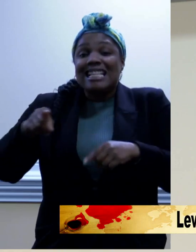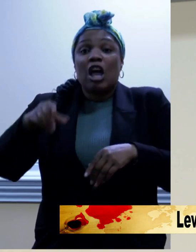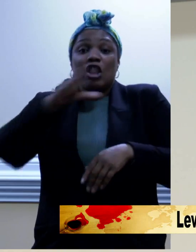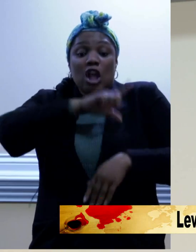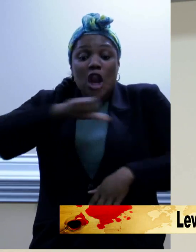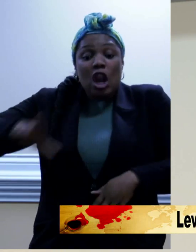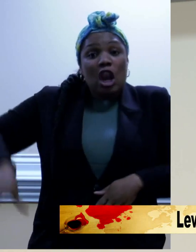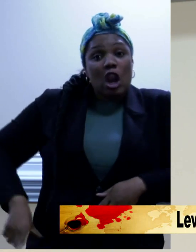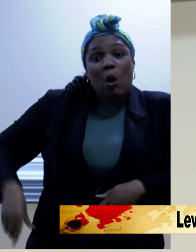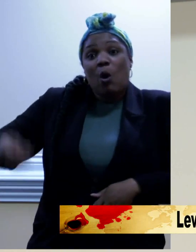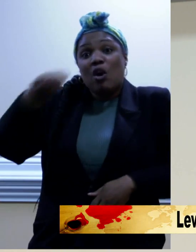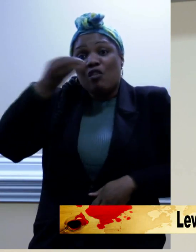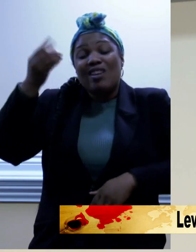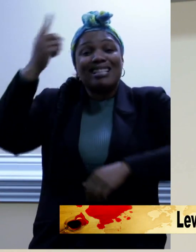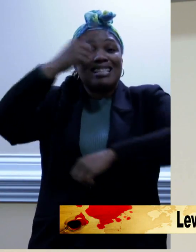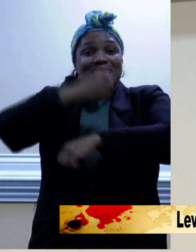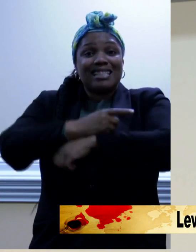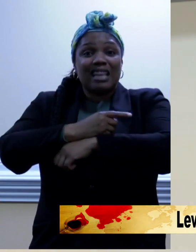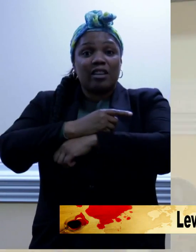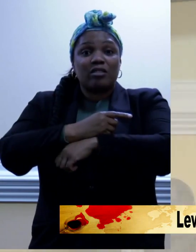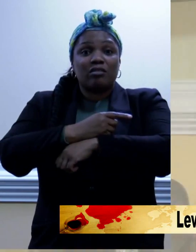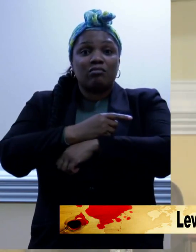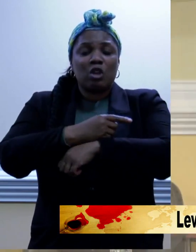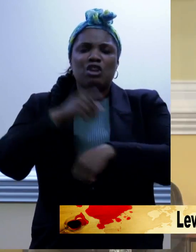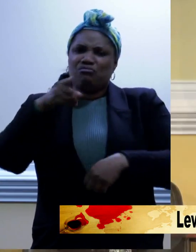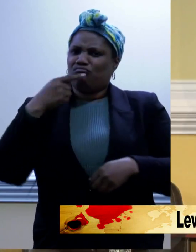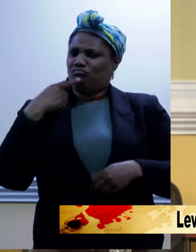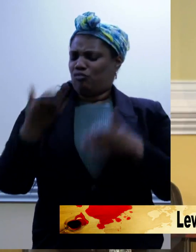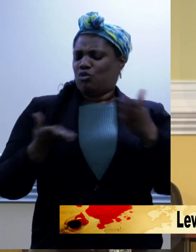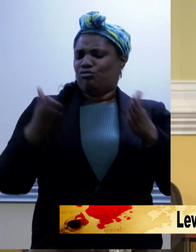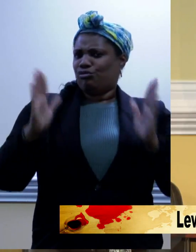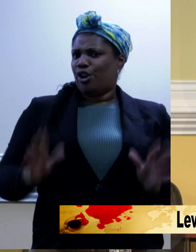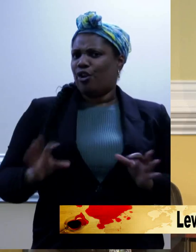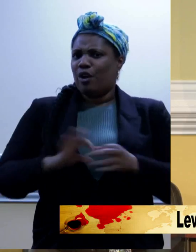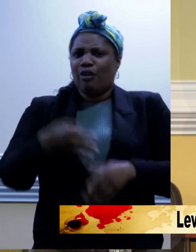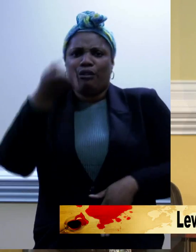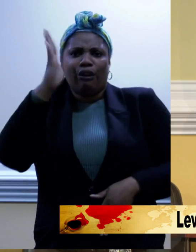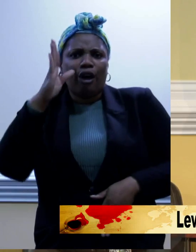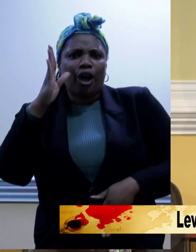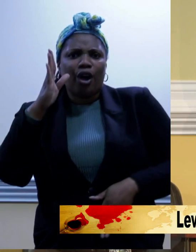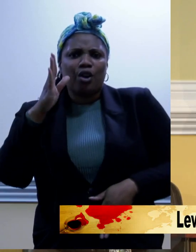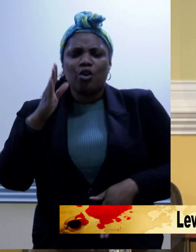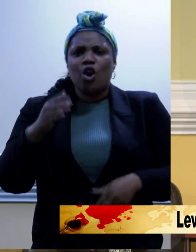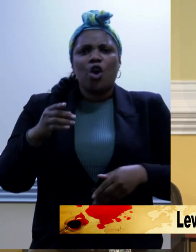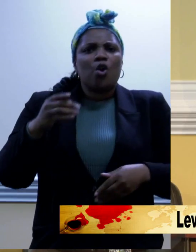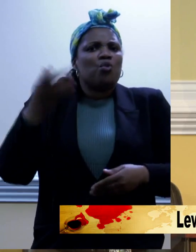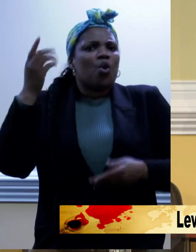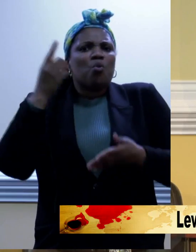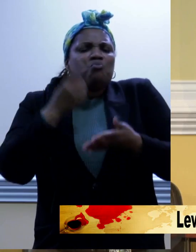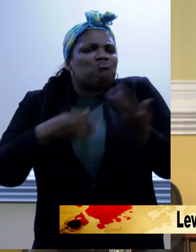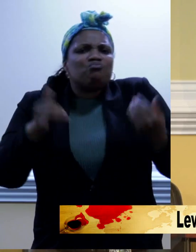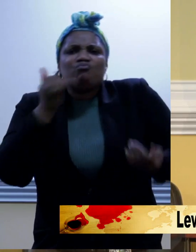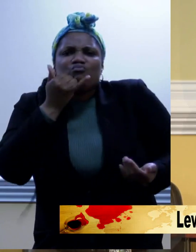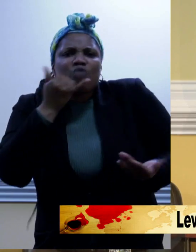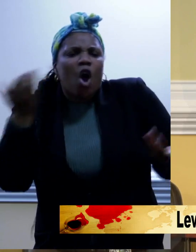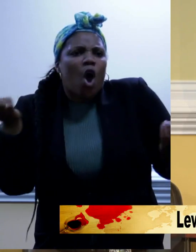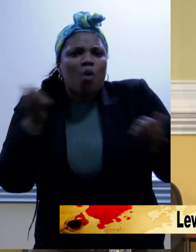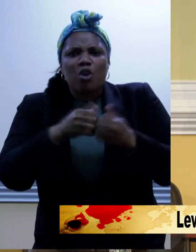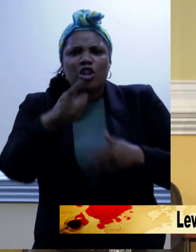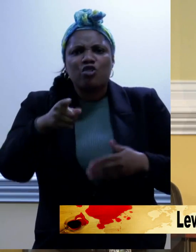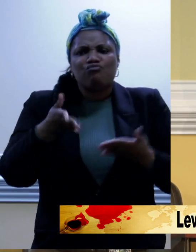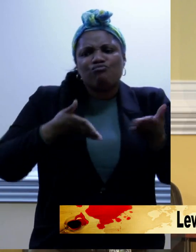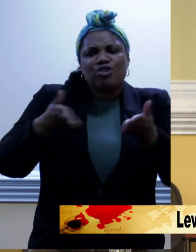feasts. Uh-huh. 6 days. Now, you say you're a servant of God. Now, what's wrong with you serving the feast that God said is my